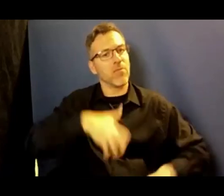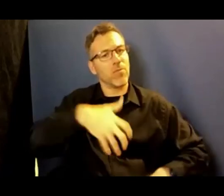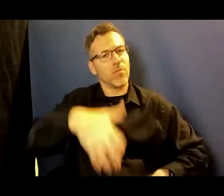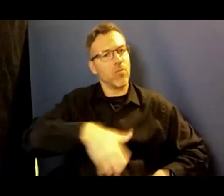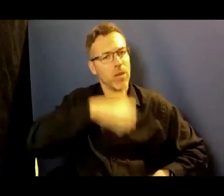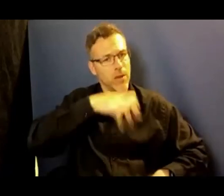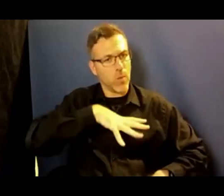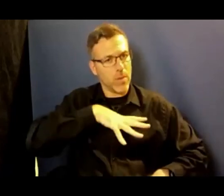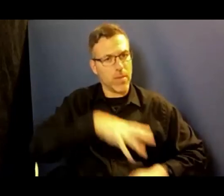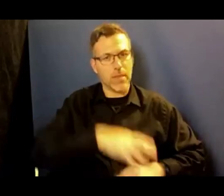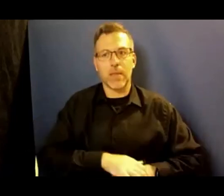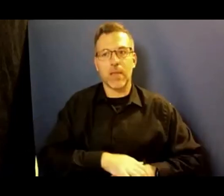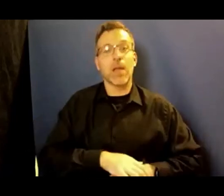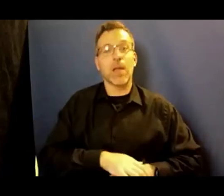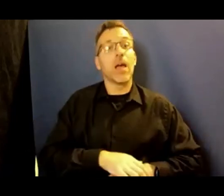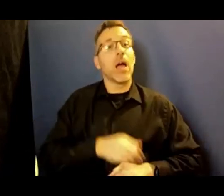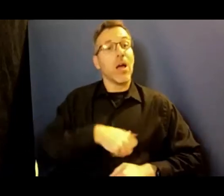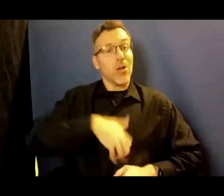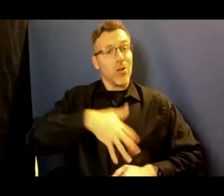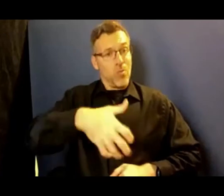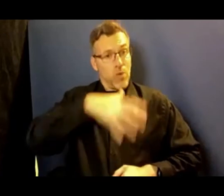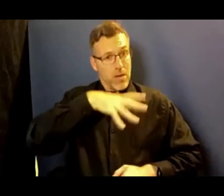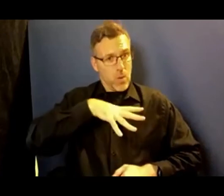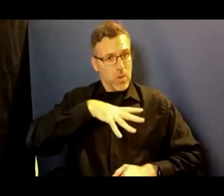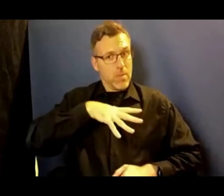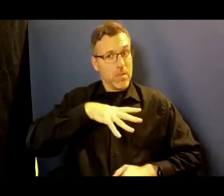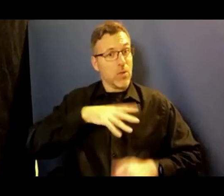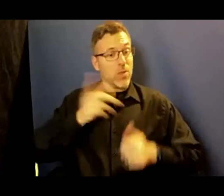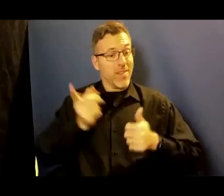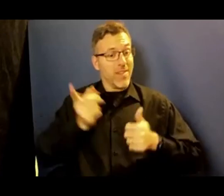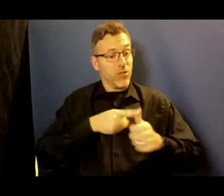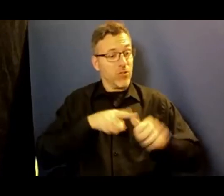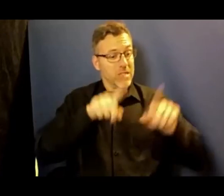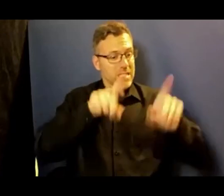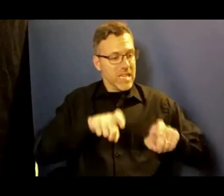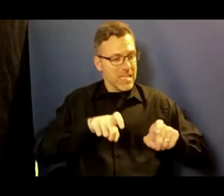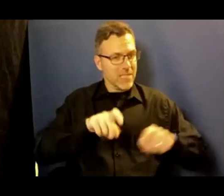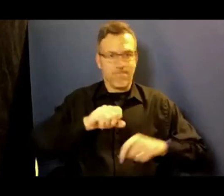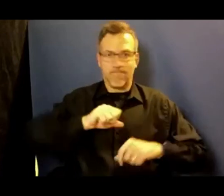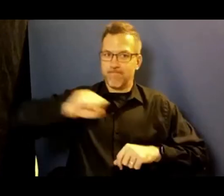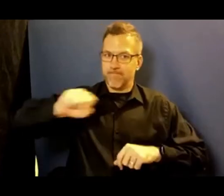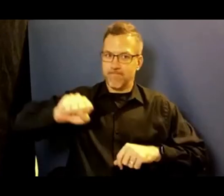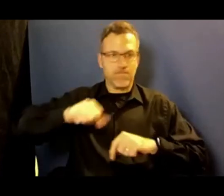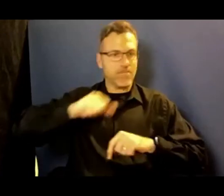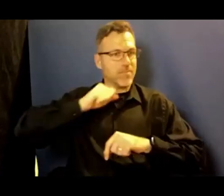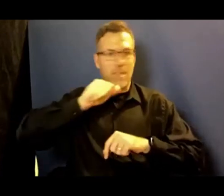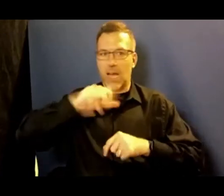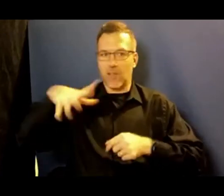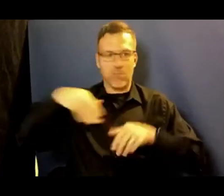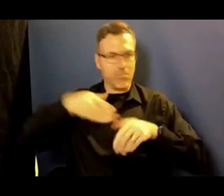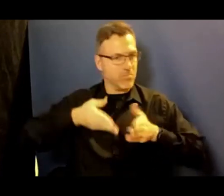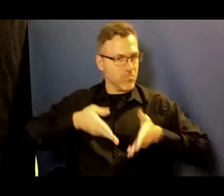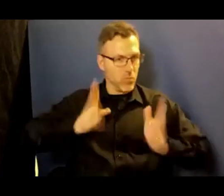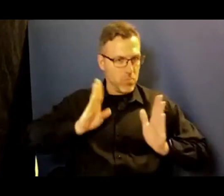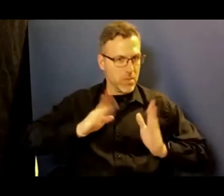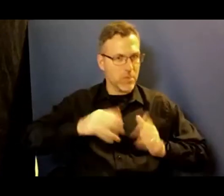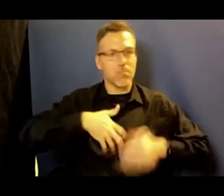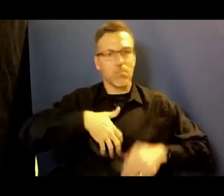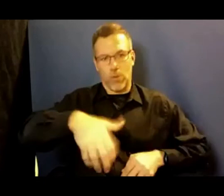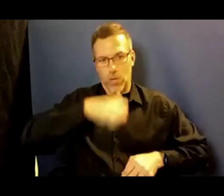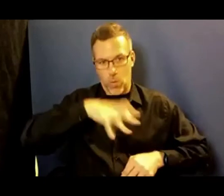from the original clinical trials, but we have actively searched out pregnant women who have gotten vaccine and followed them.